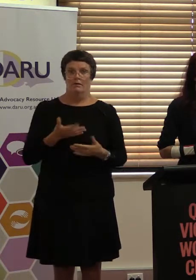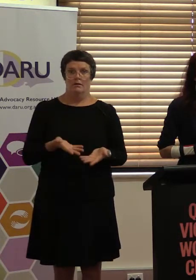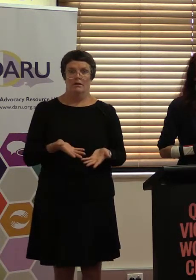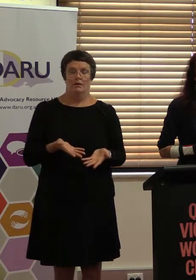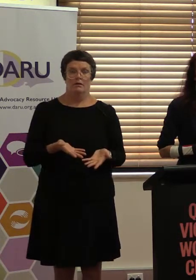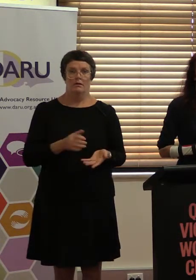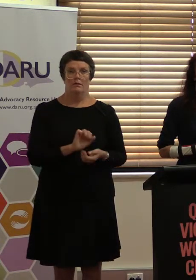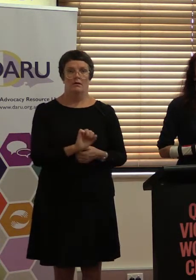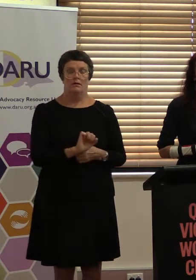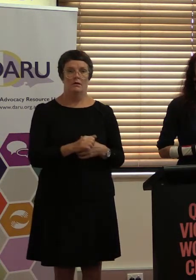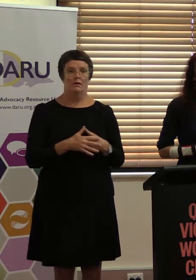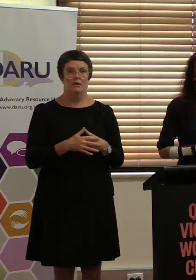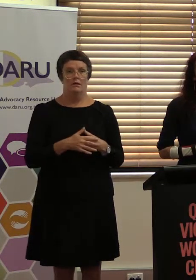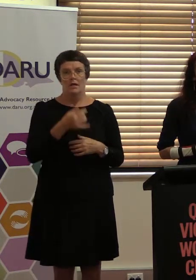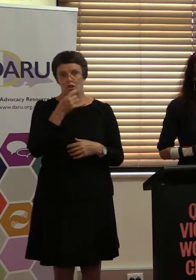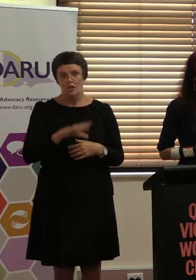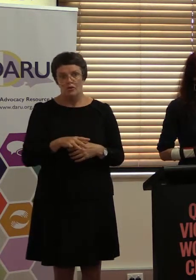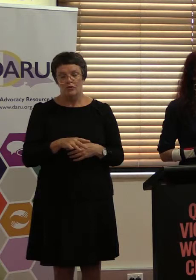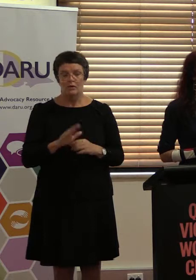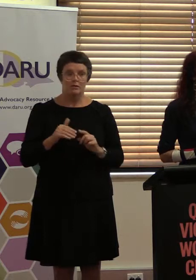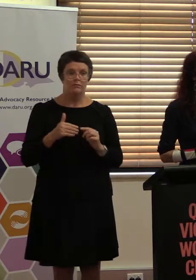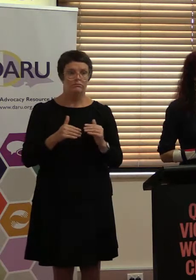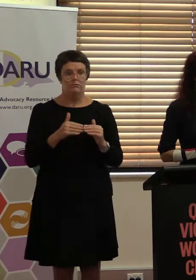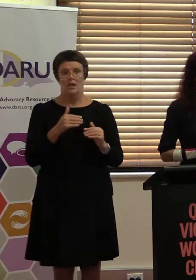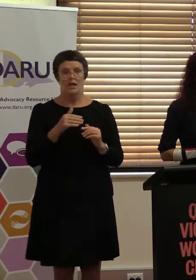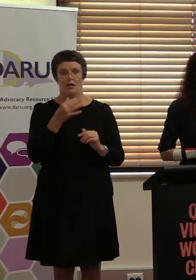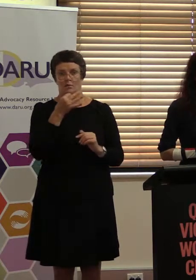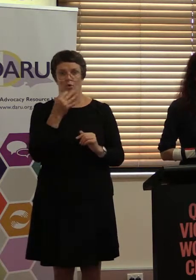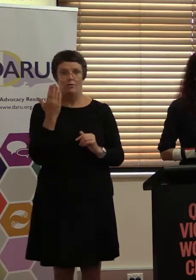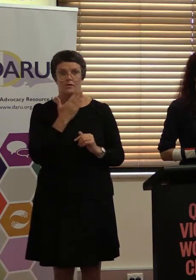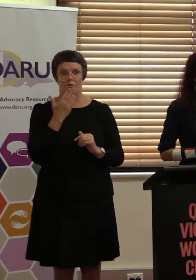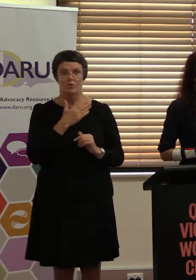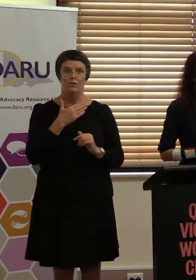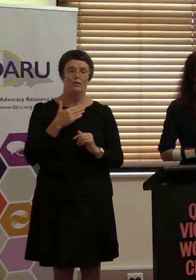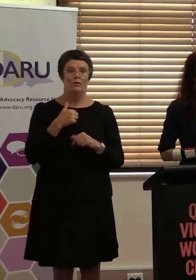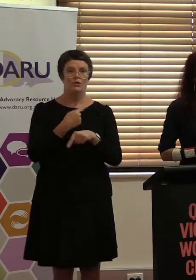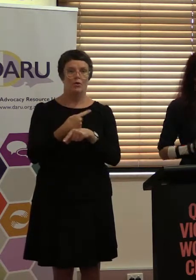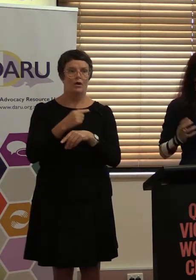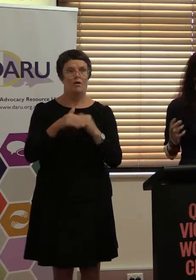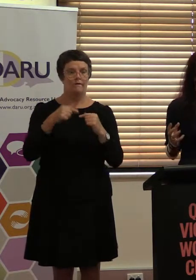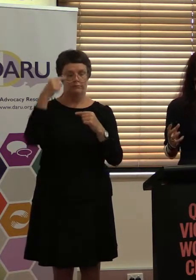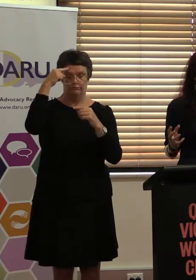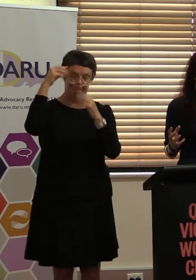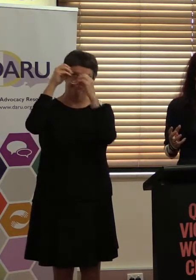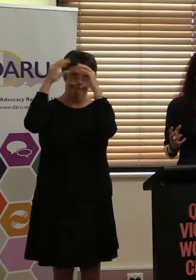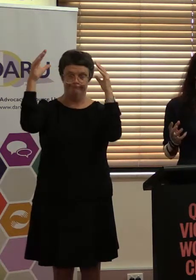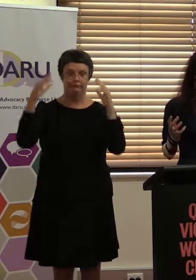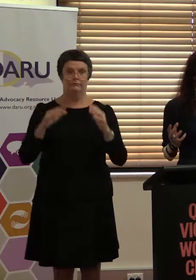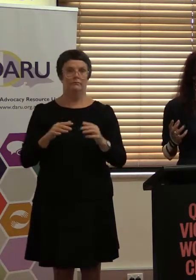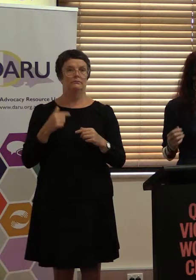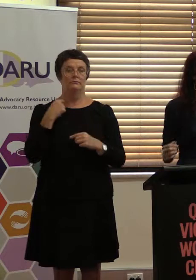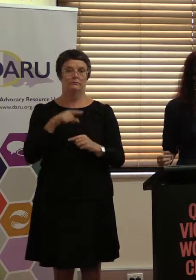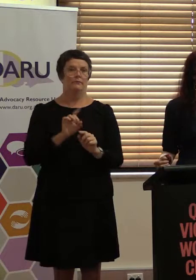that by primary school are expressing suicidal ideation just because of